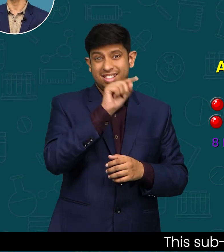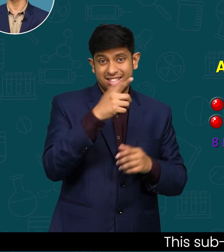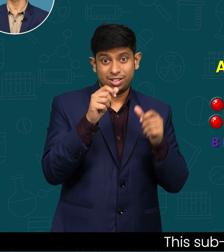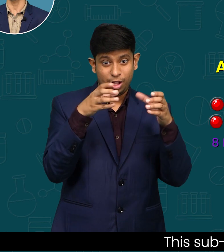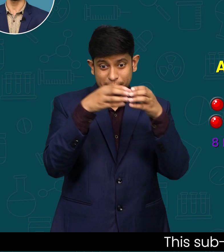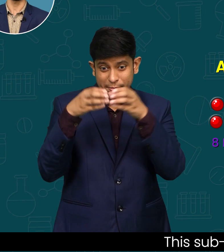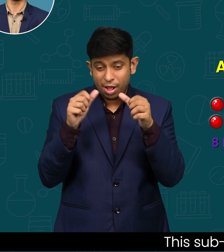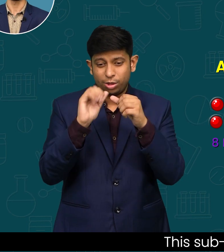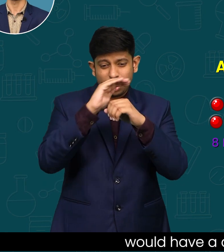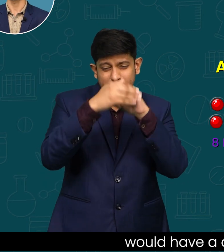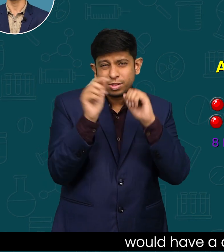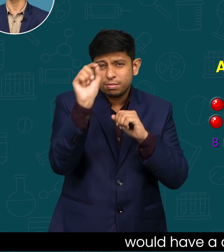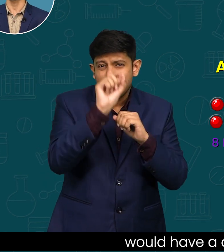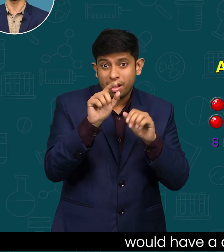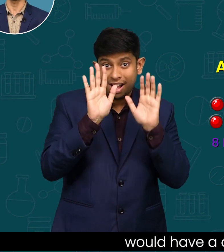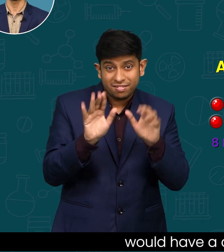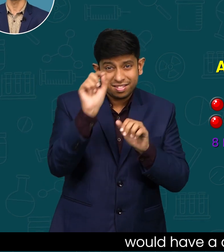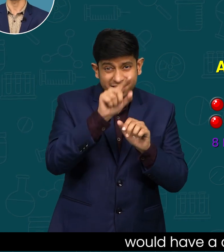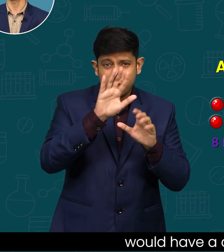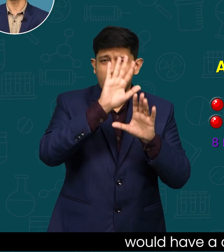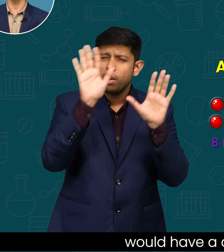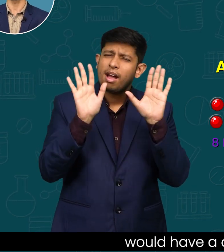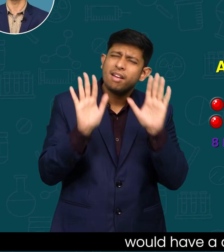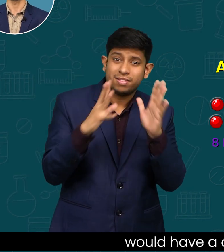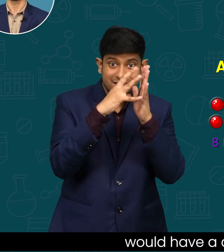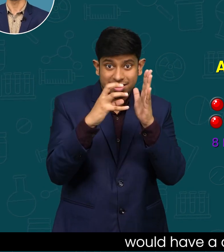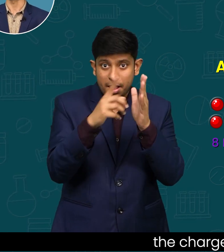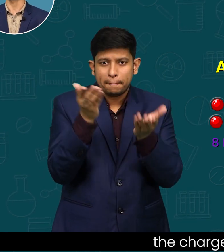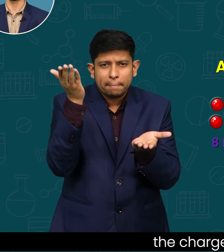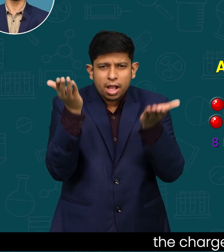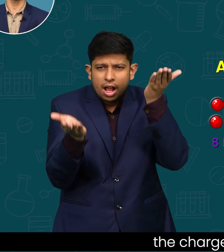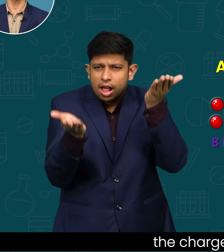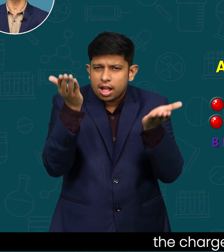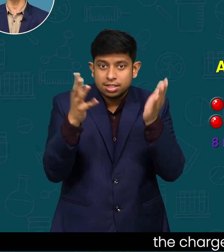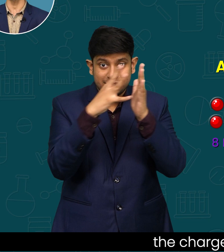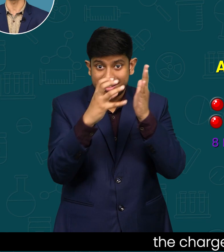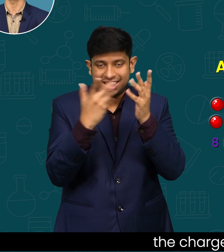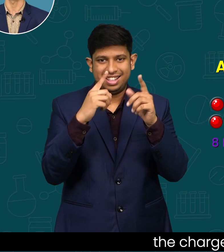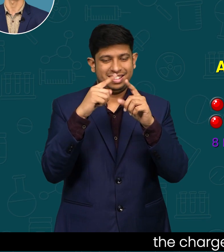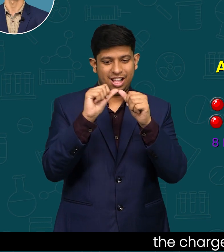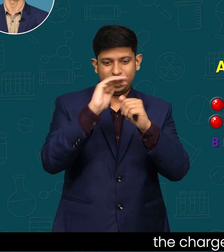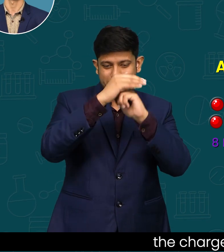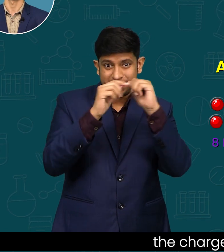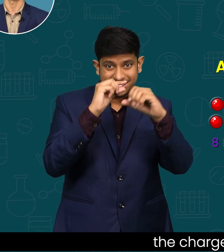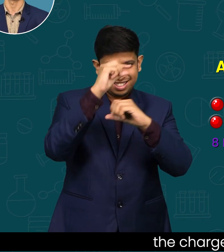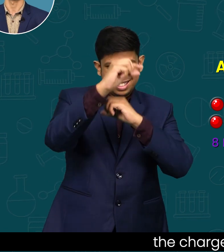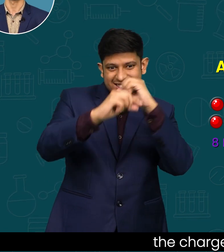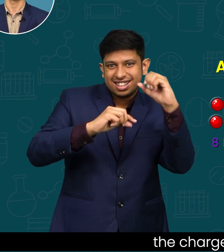This subatomic particle would have a charge that balances the charges of the electrons.